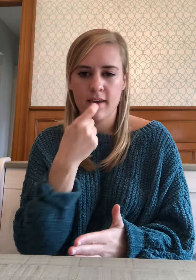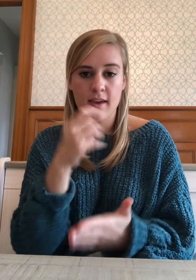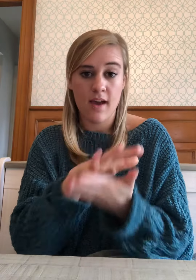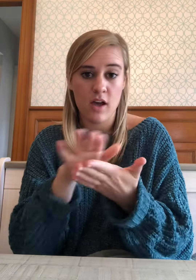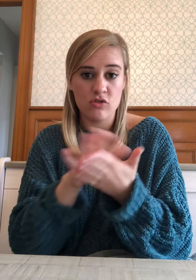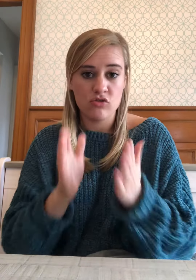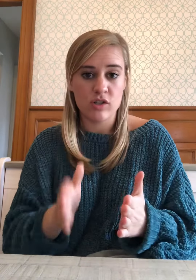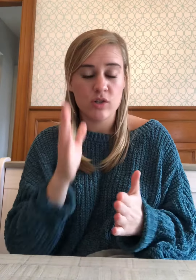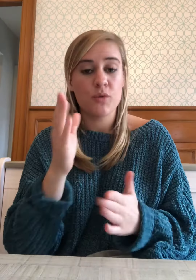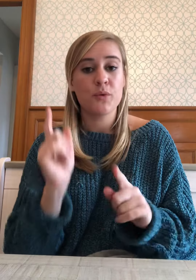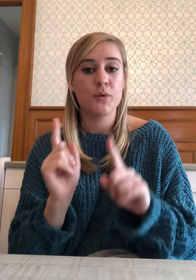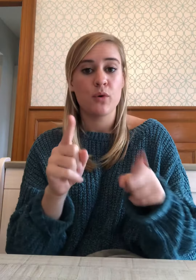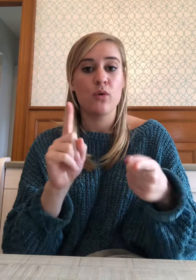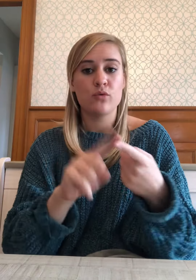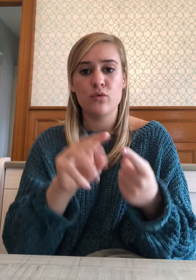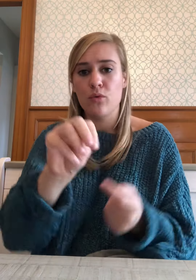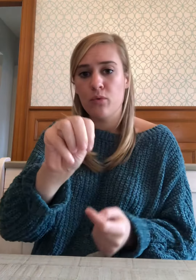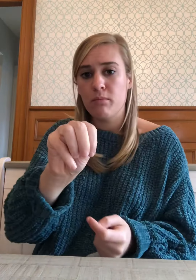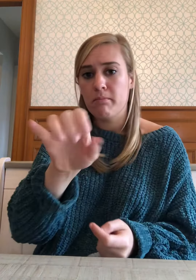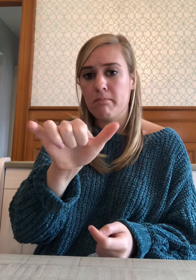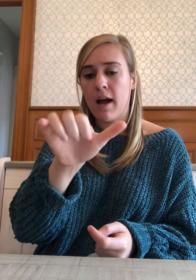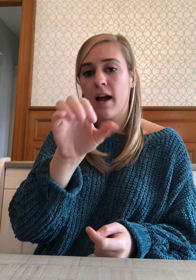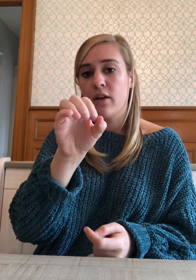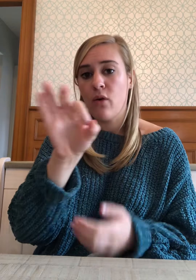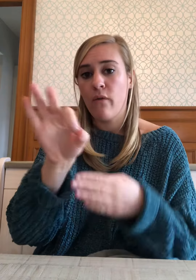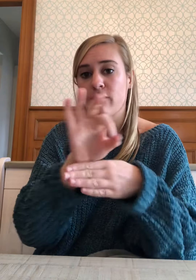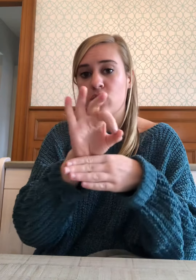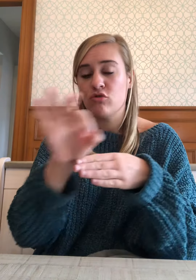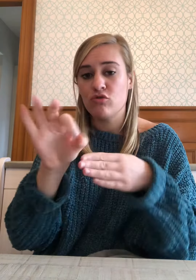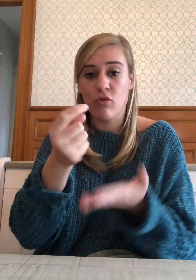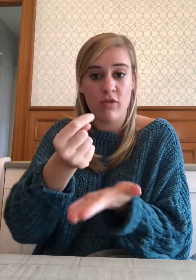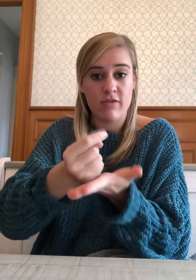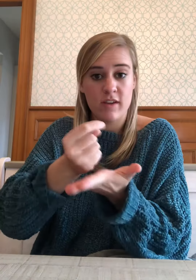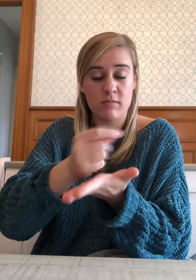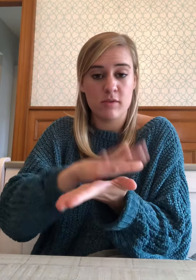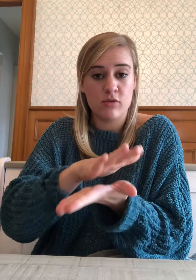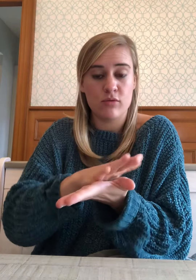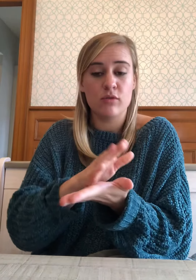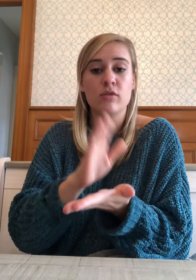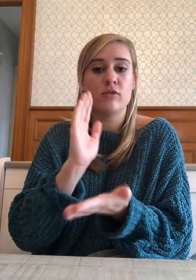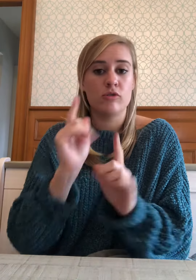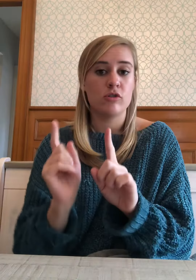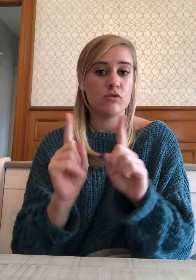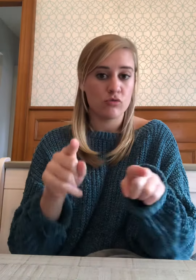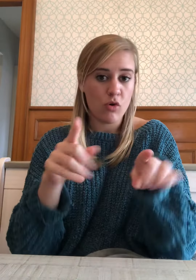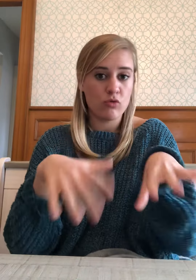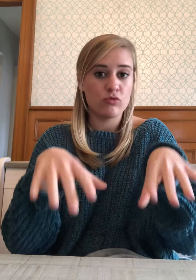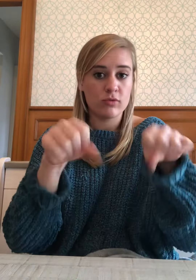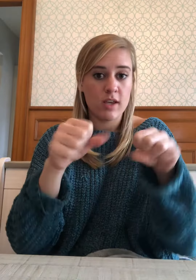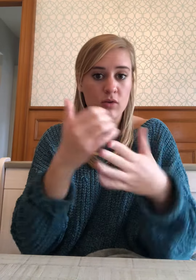to myofunctional therapy school, take a course, and go through